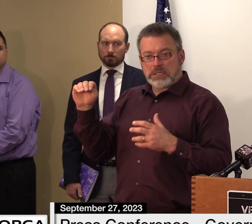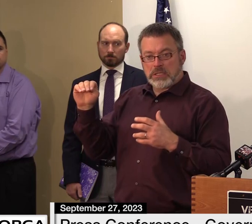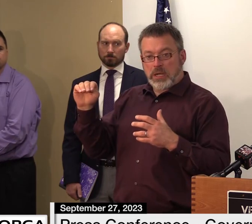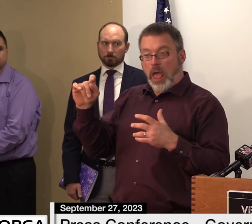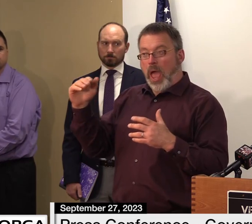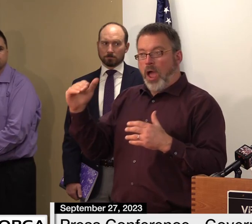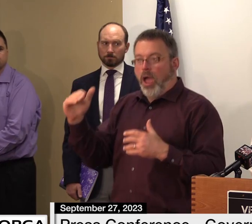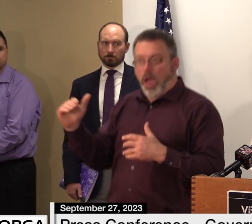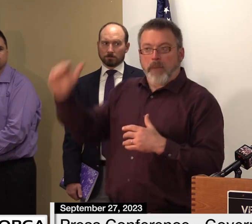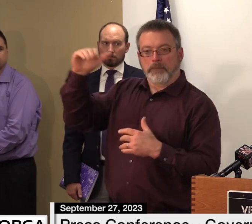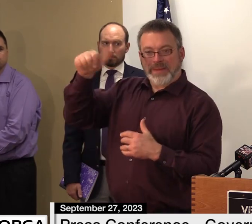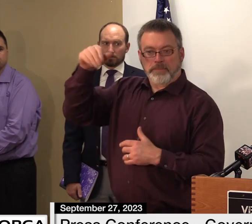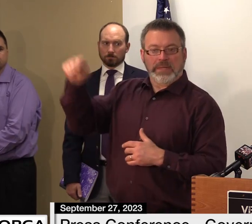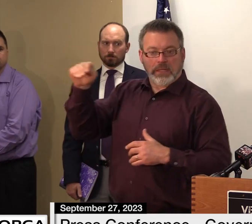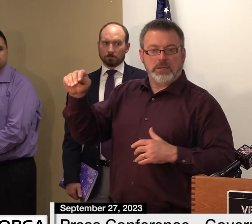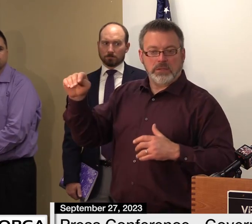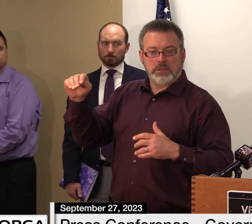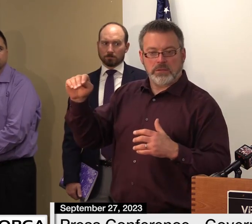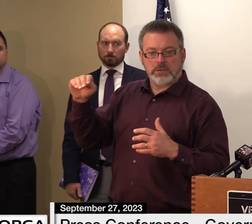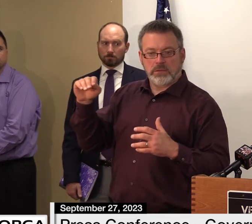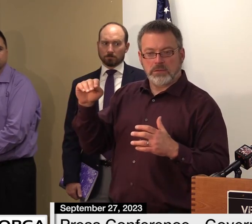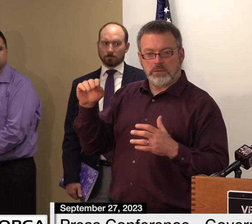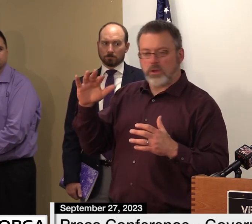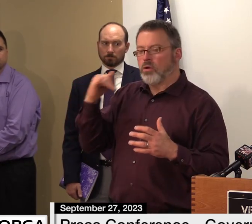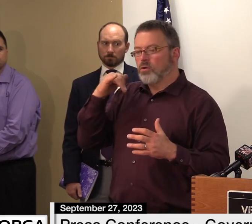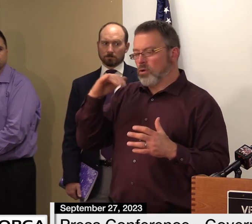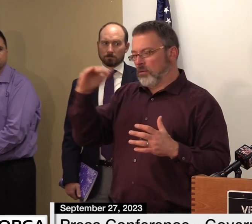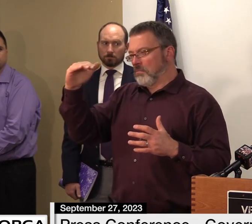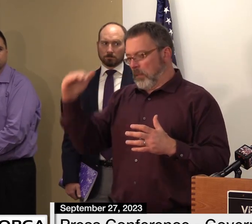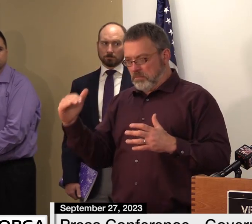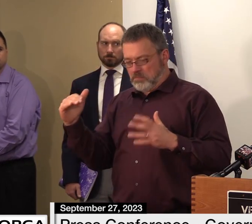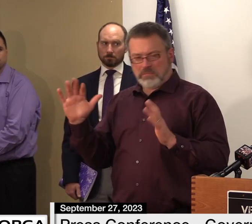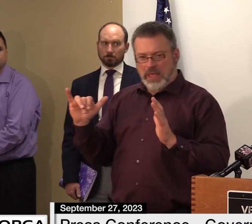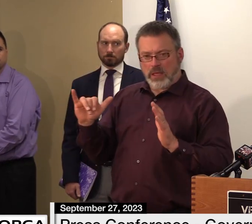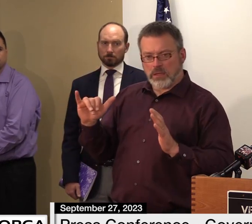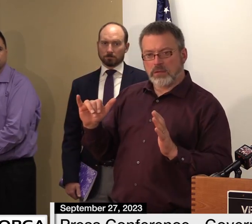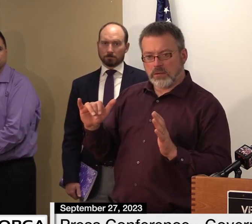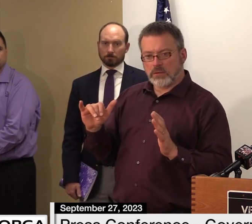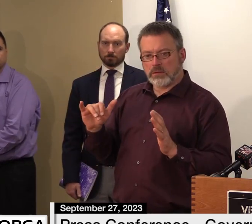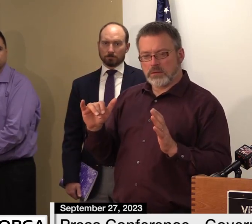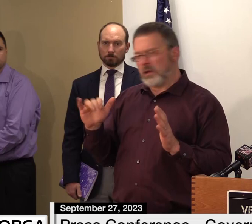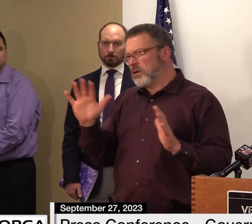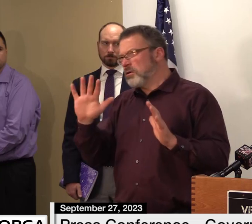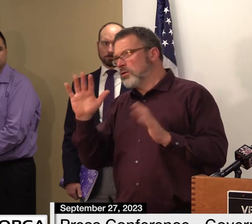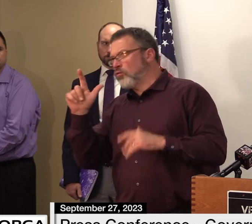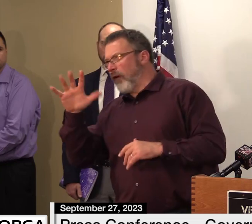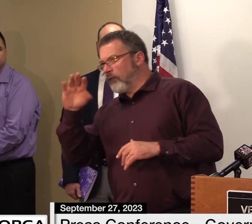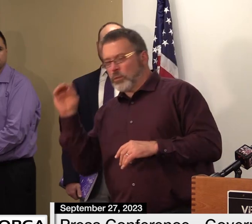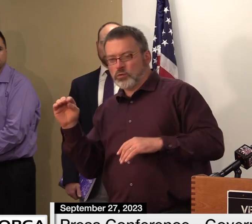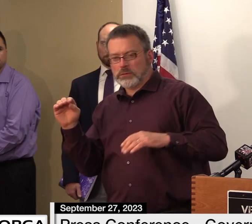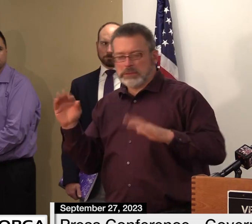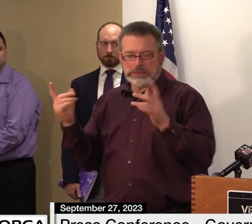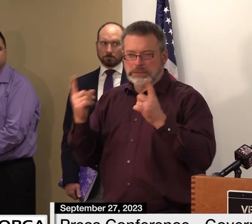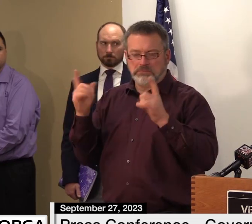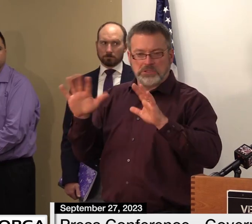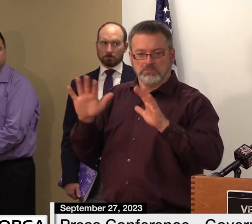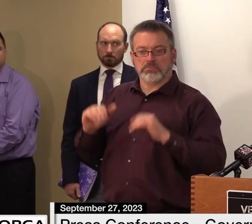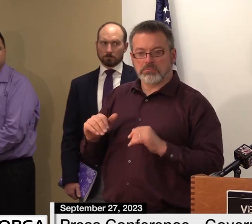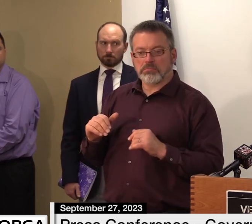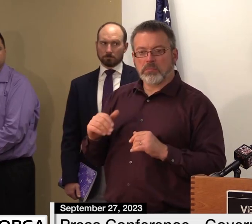I feel as though that's going to be an easy mark, easy threshold to exceed. So I believe we're going to be at the